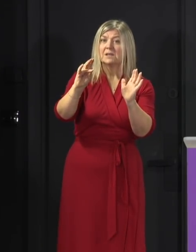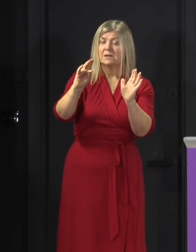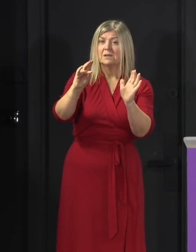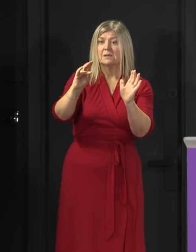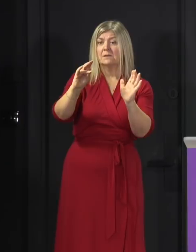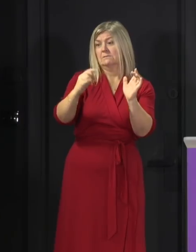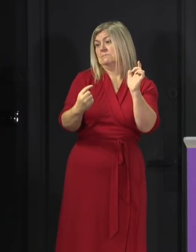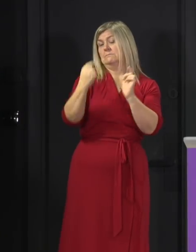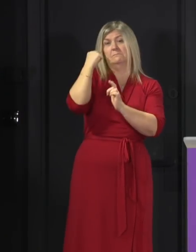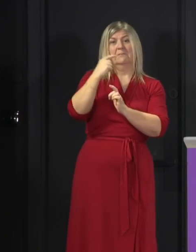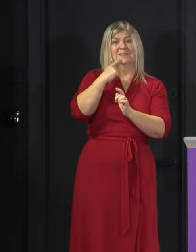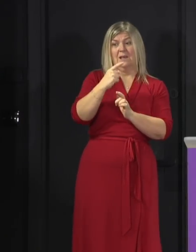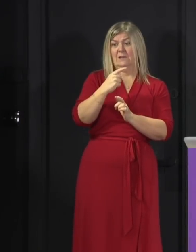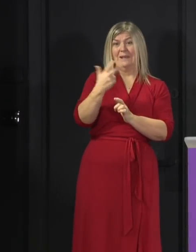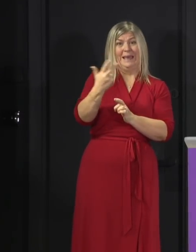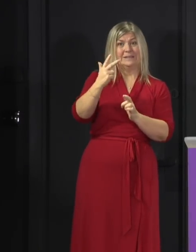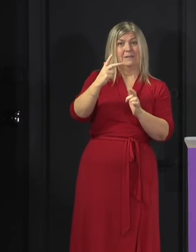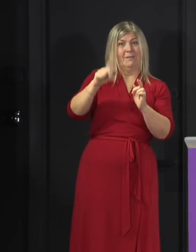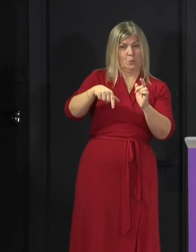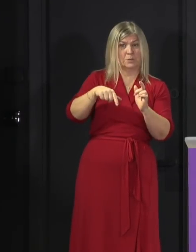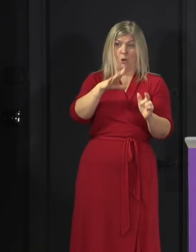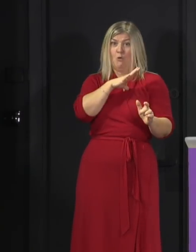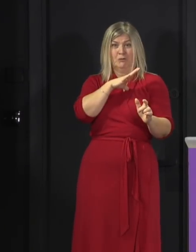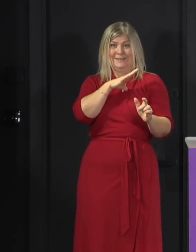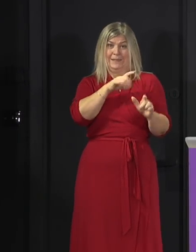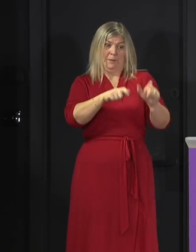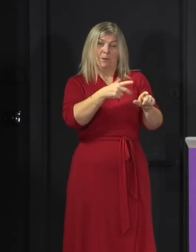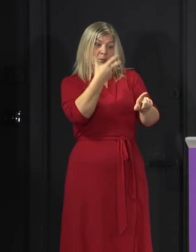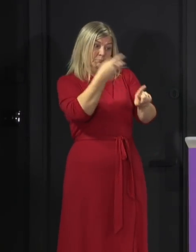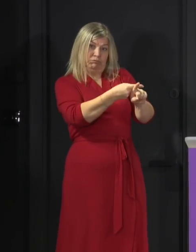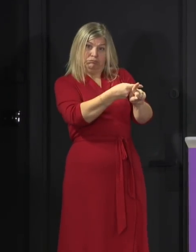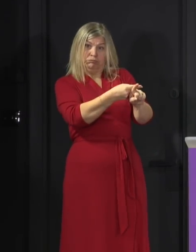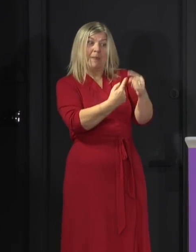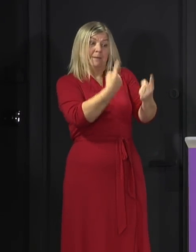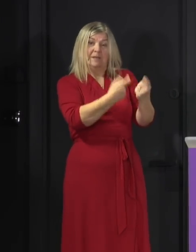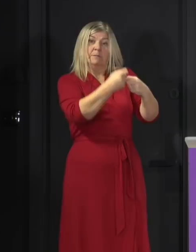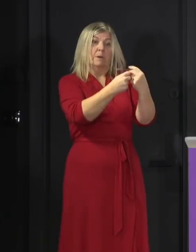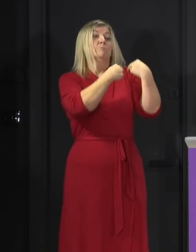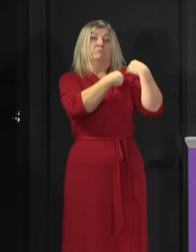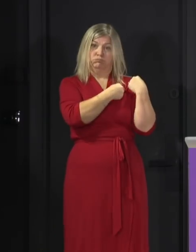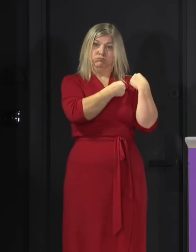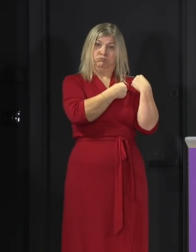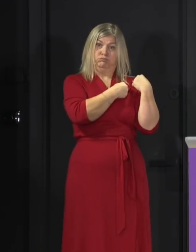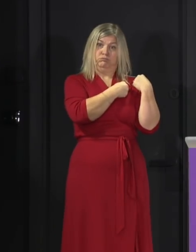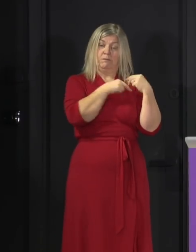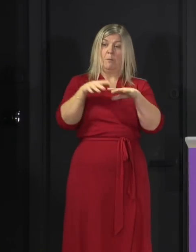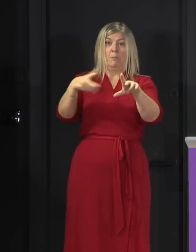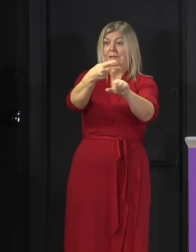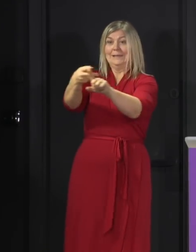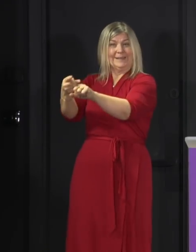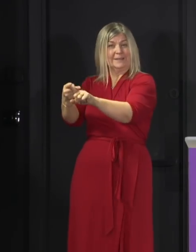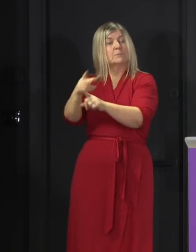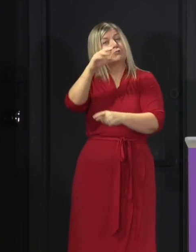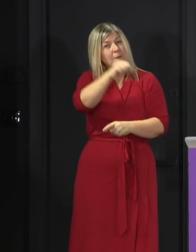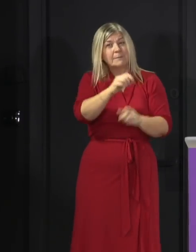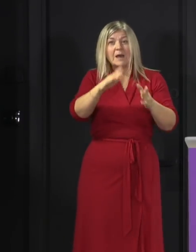of last week. 18,000 people were vaccinated, and remember that we've got to hold back 50% of the